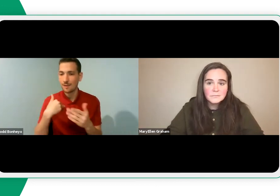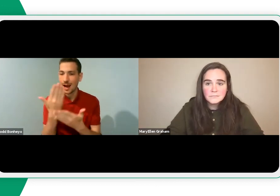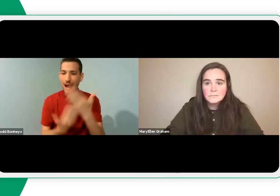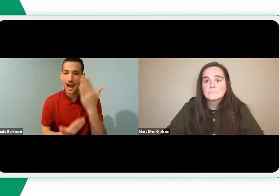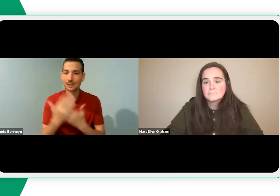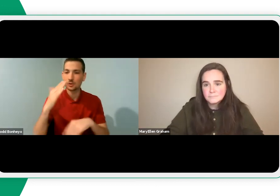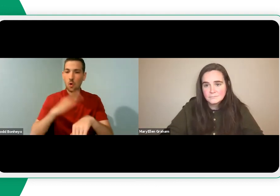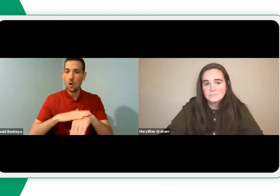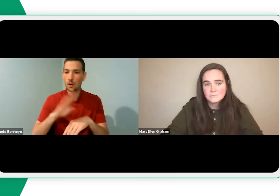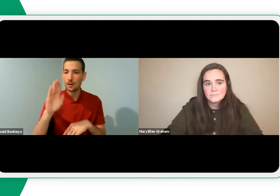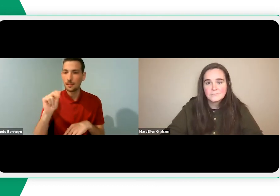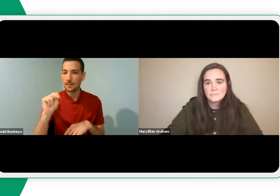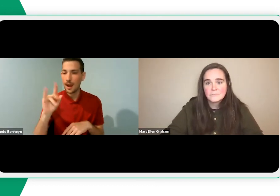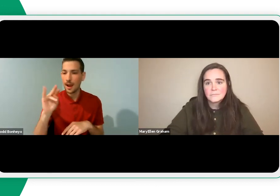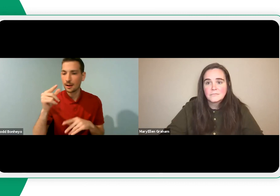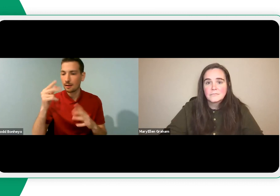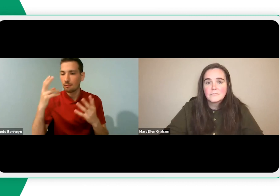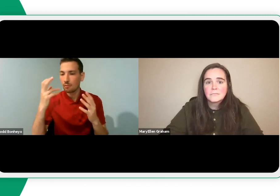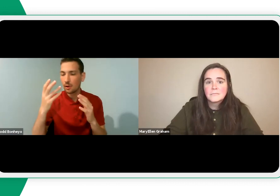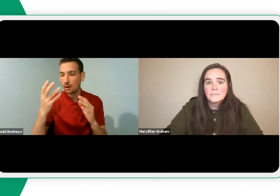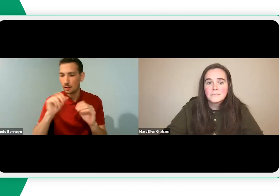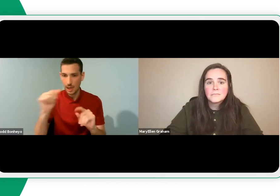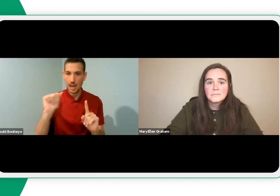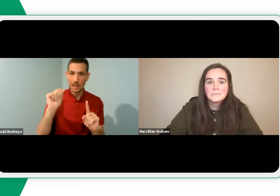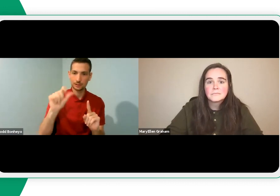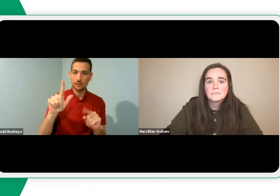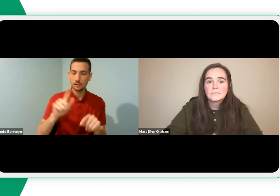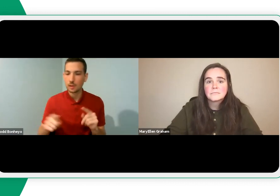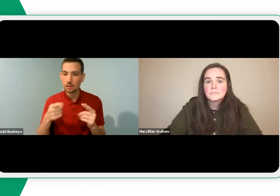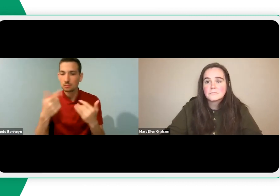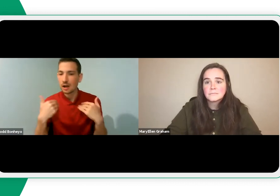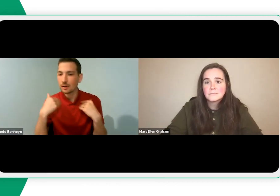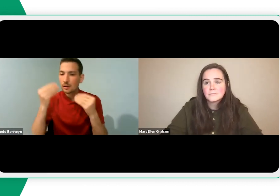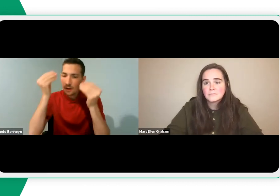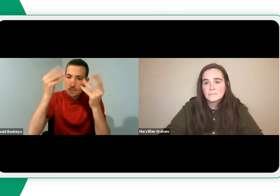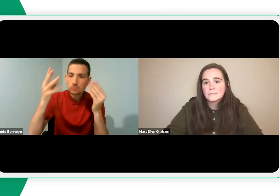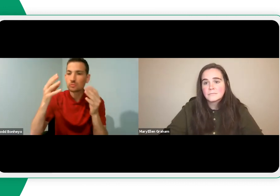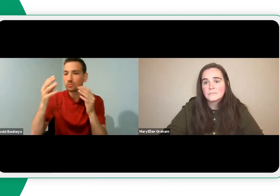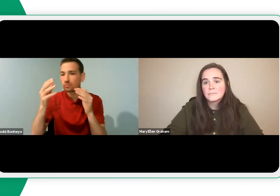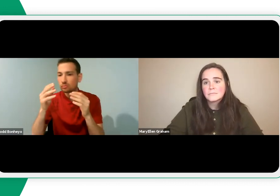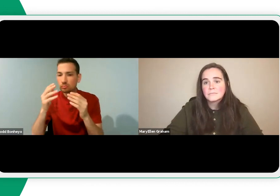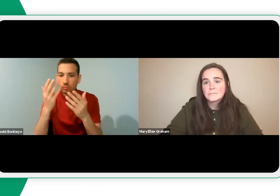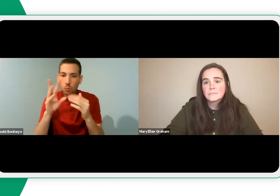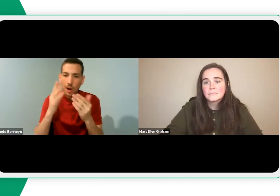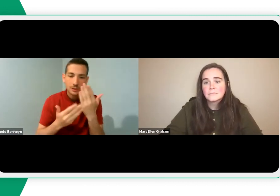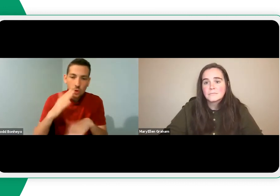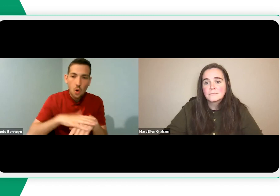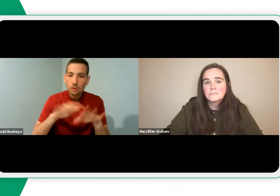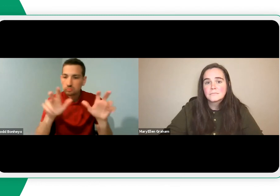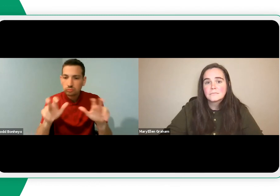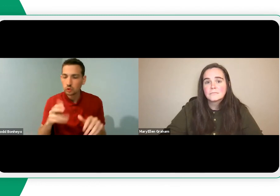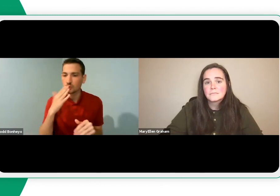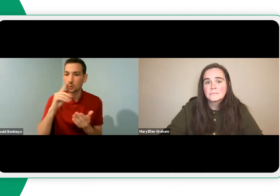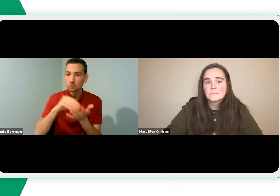Wells Fargo has a hands-on banking. It's not necessarily in ASL, but there